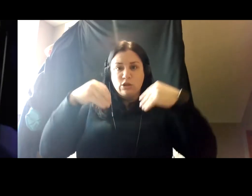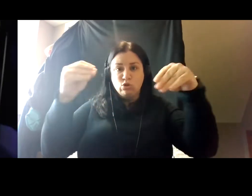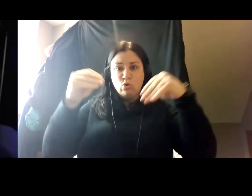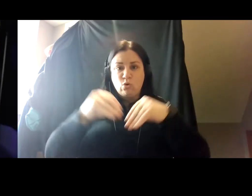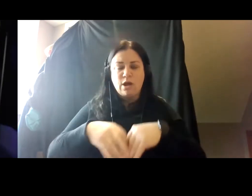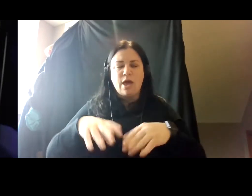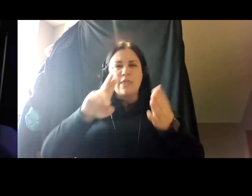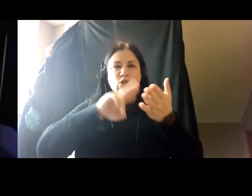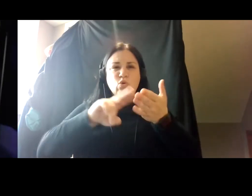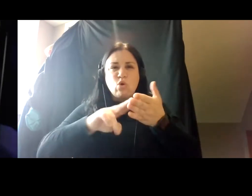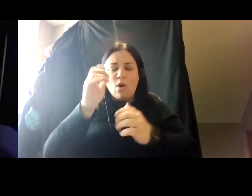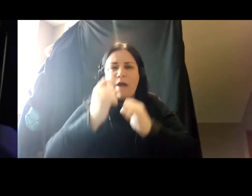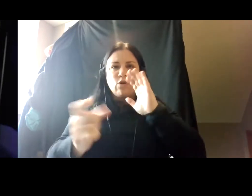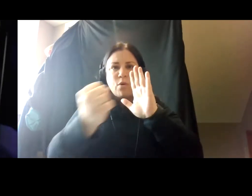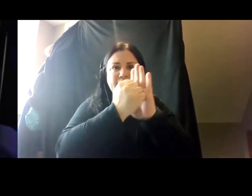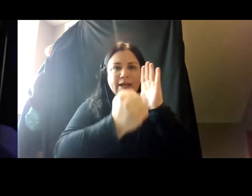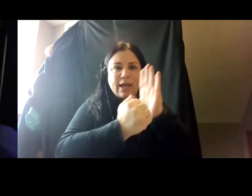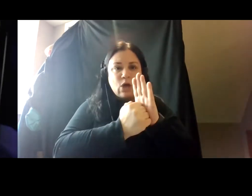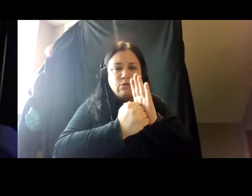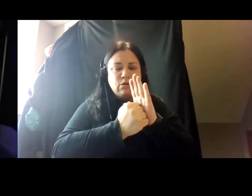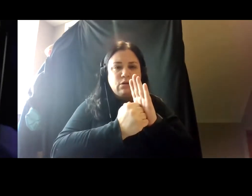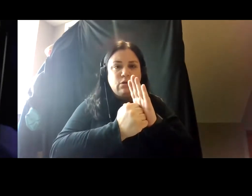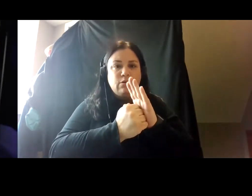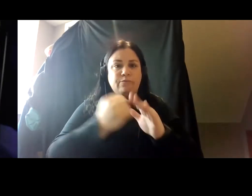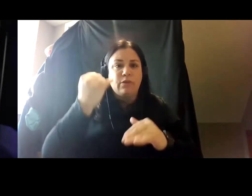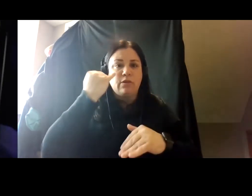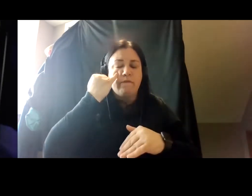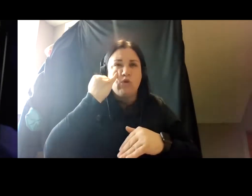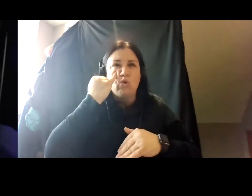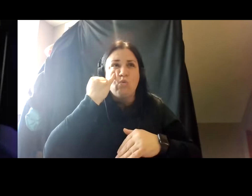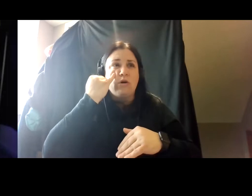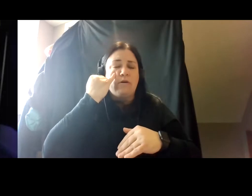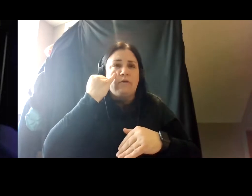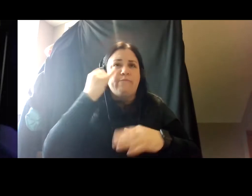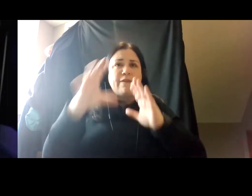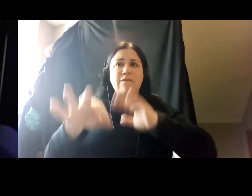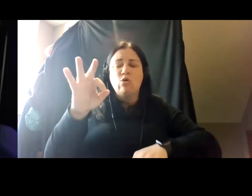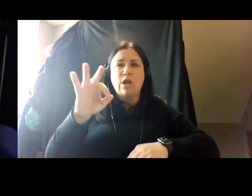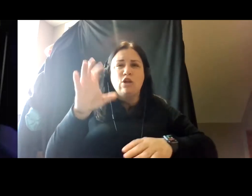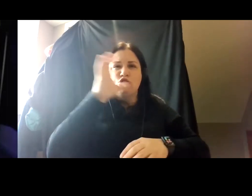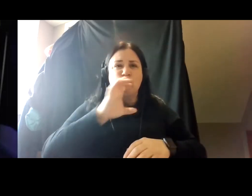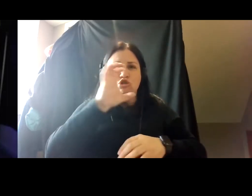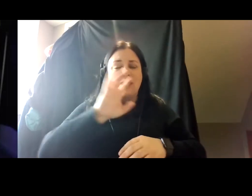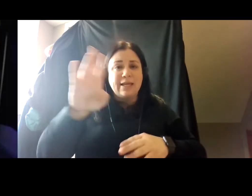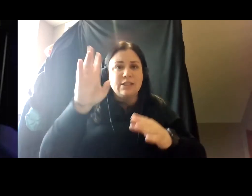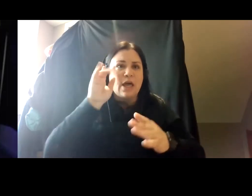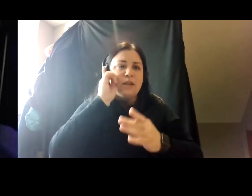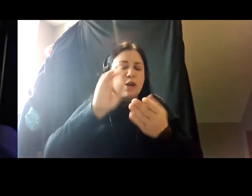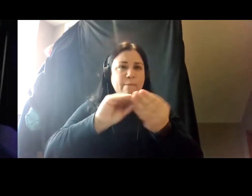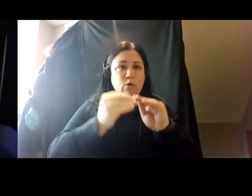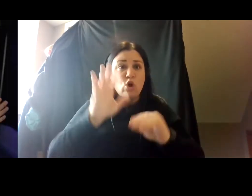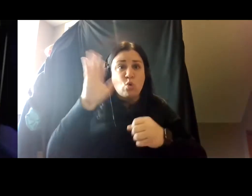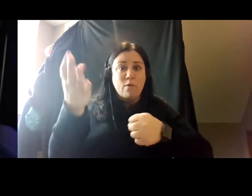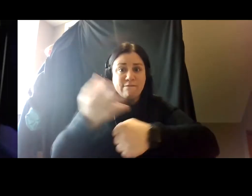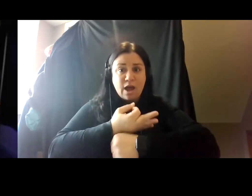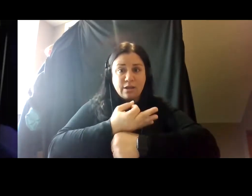everybody's account. If you looked up his phone number, you were terminated. If you were seen looking at it on surveillance video, you were terminated. They do not play around,